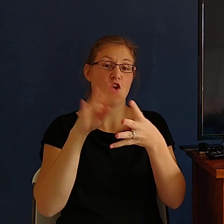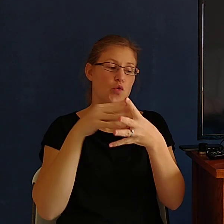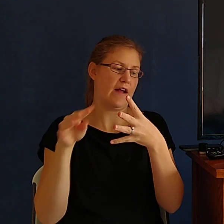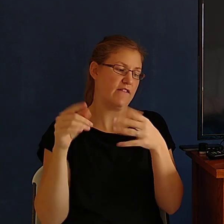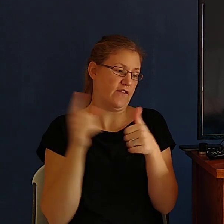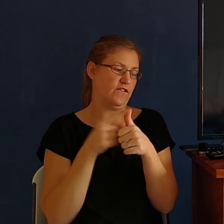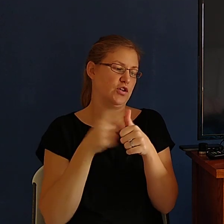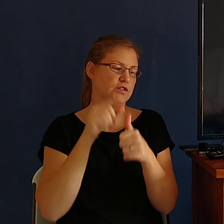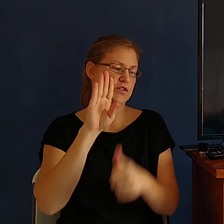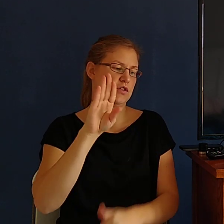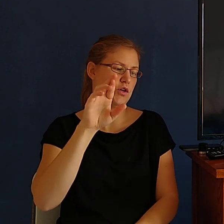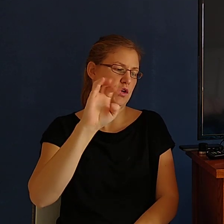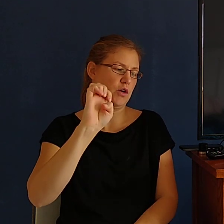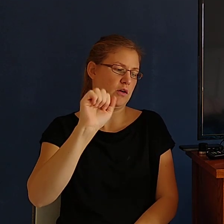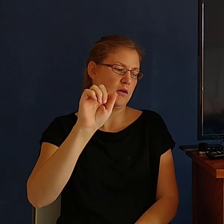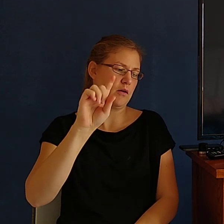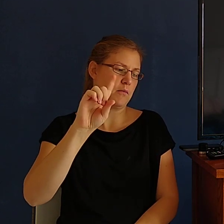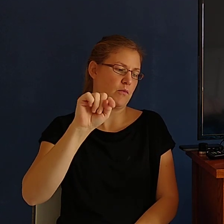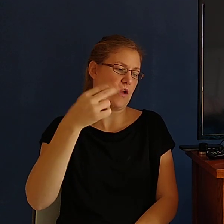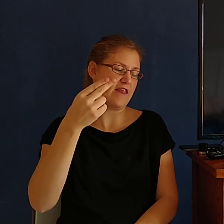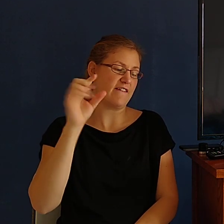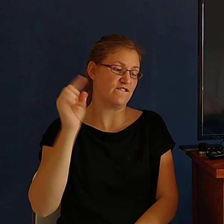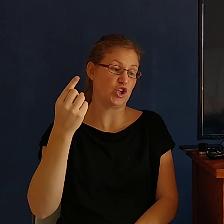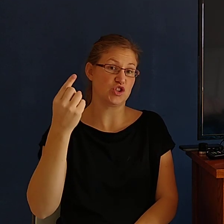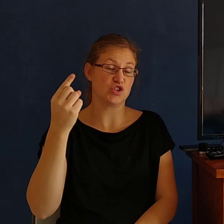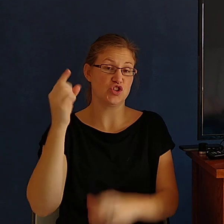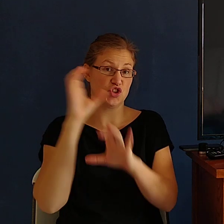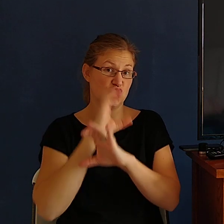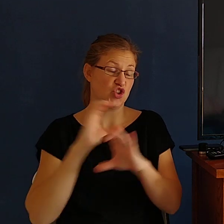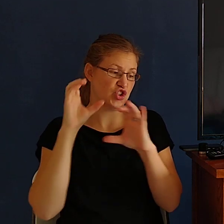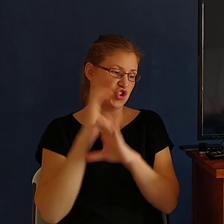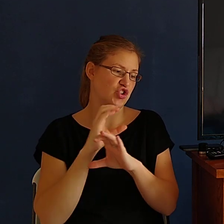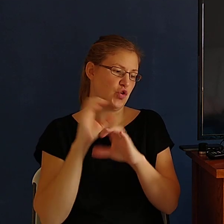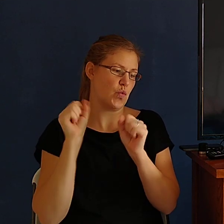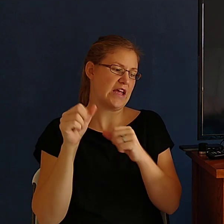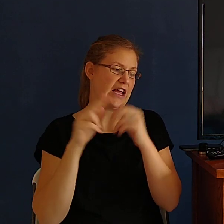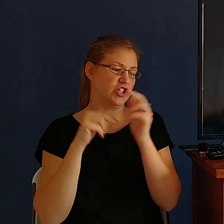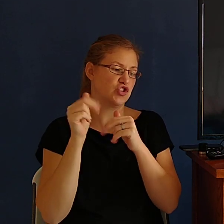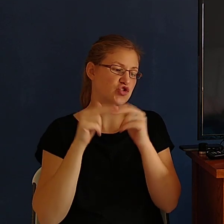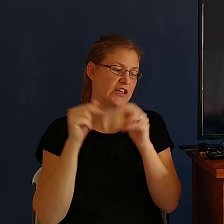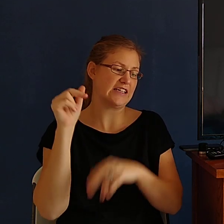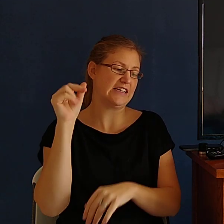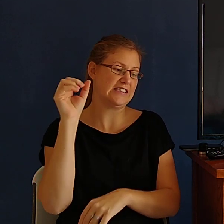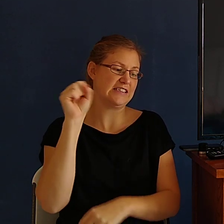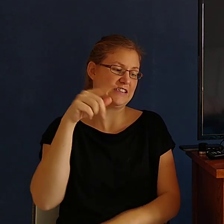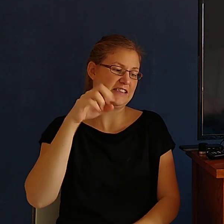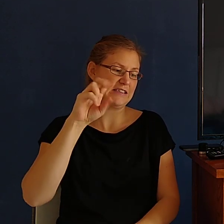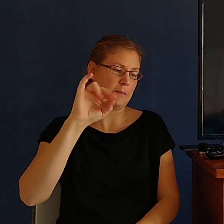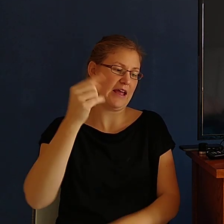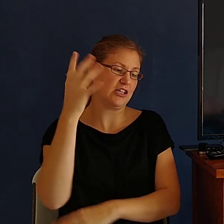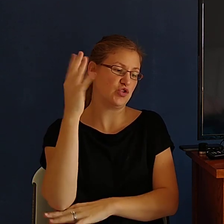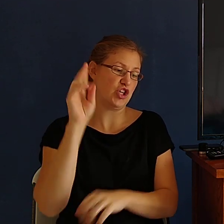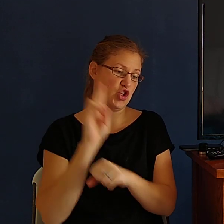search. So we can construct a spanning tree using breadth first search. We